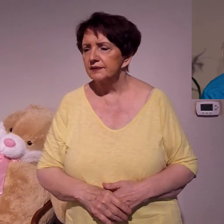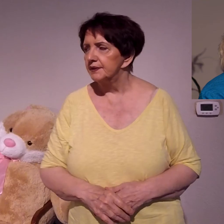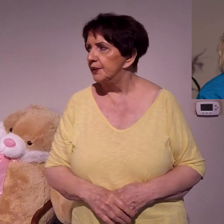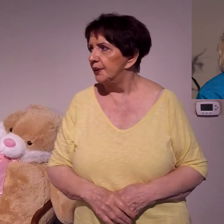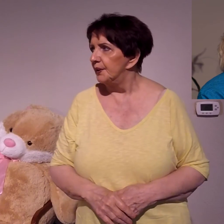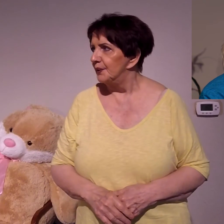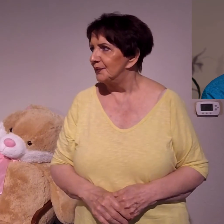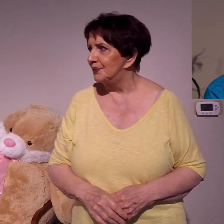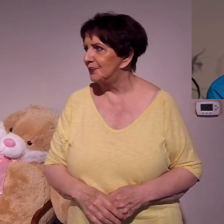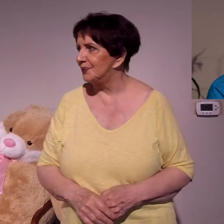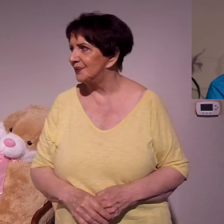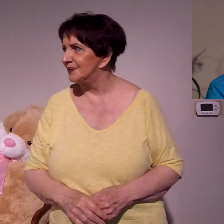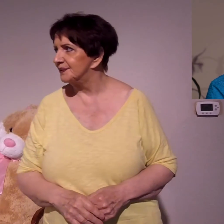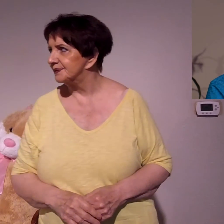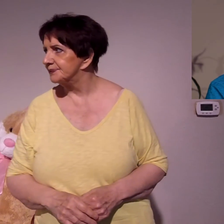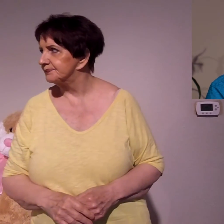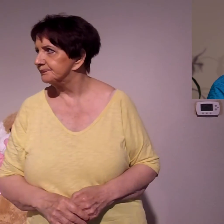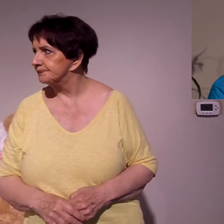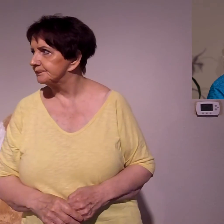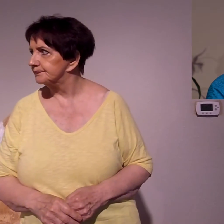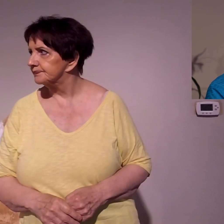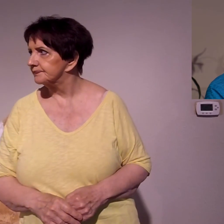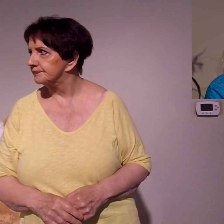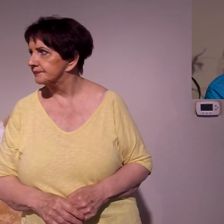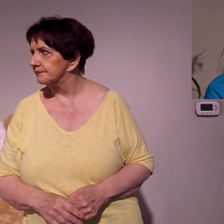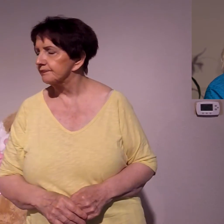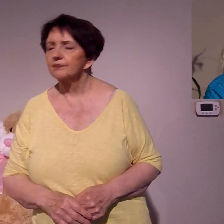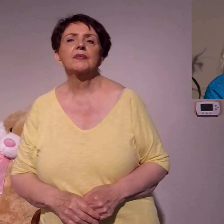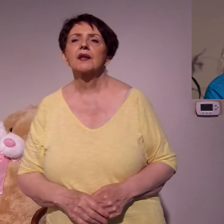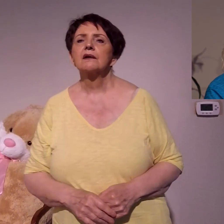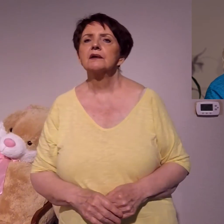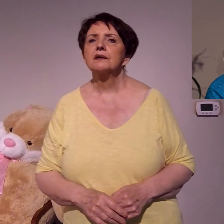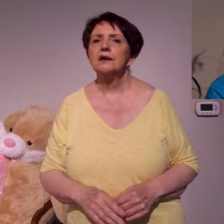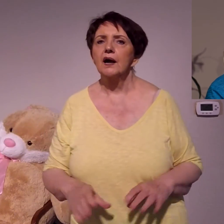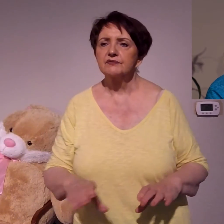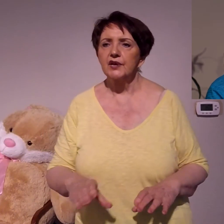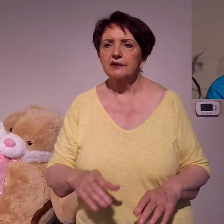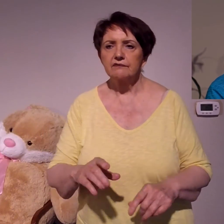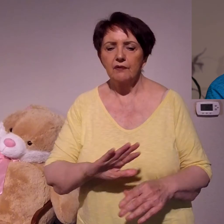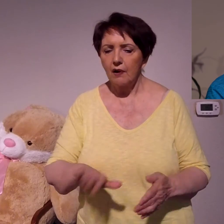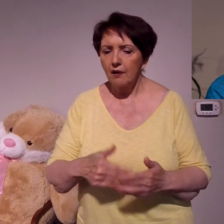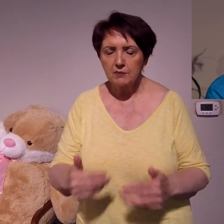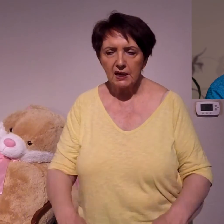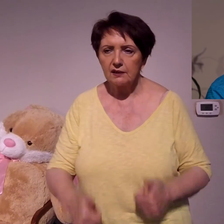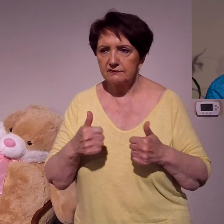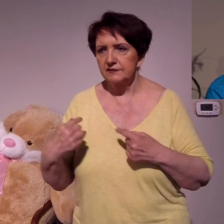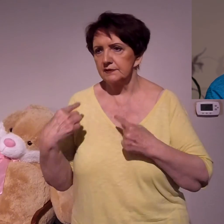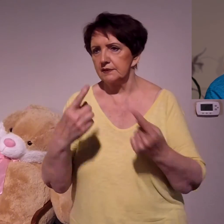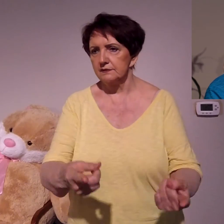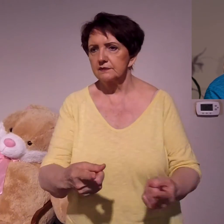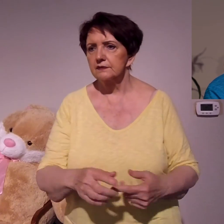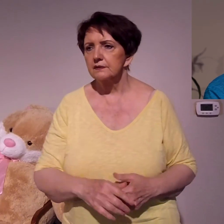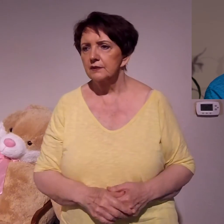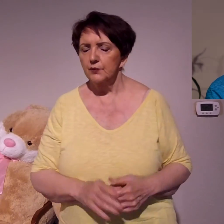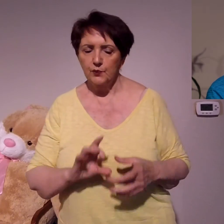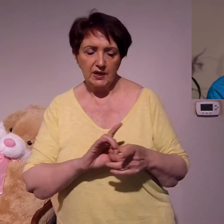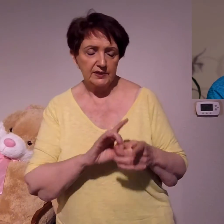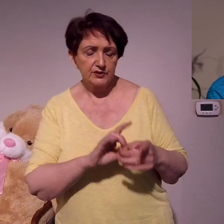make the decision, what am I going to do with my body? I didn't look to someone else and say, what do you think I ought to do with my body in this moment? I didn't have to think about,